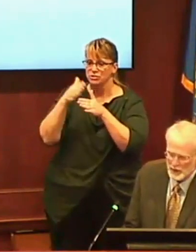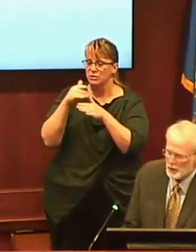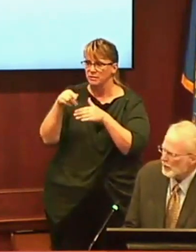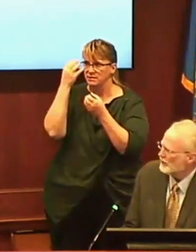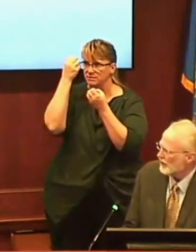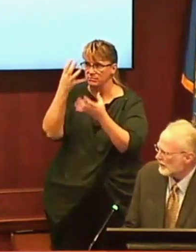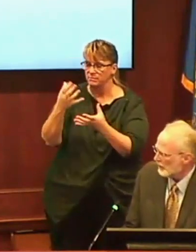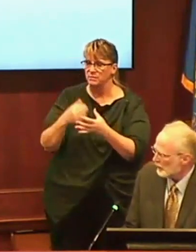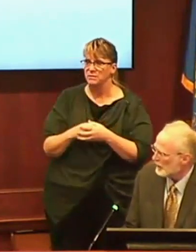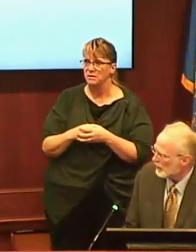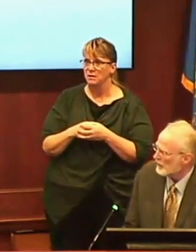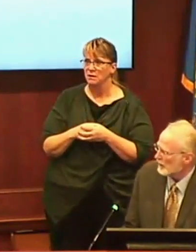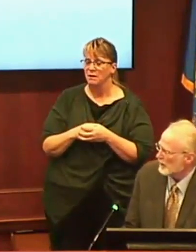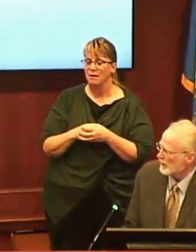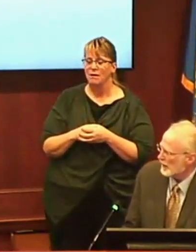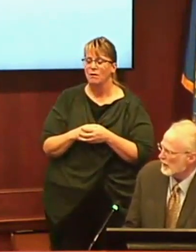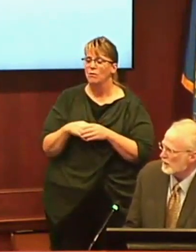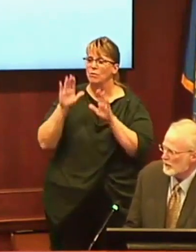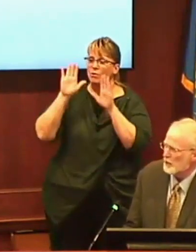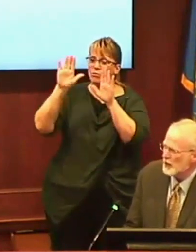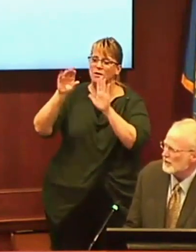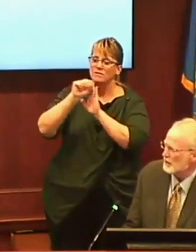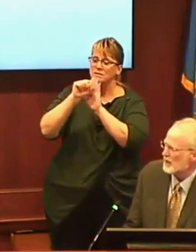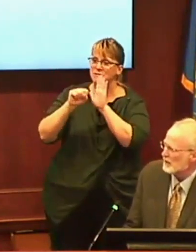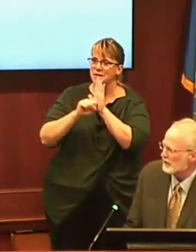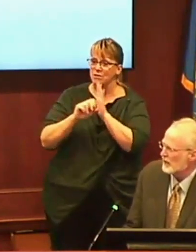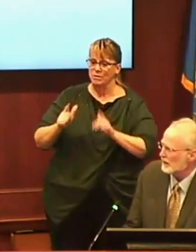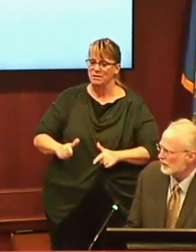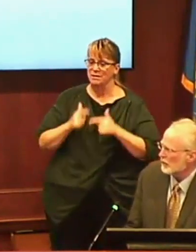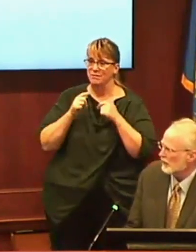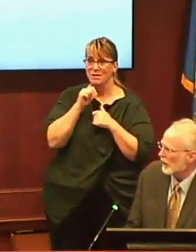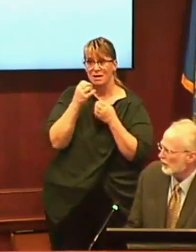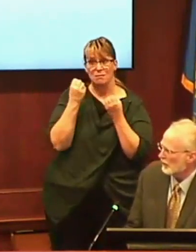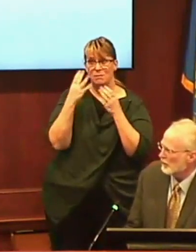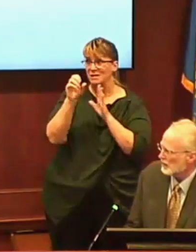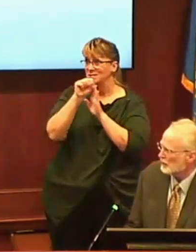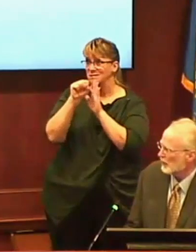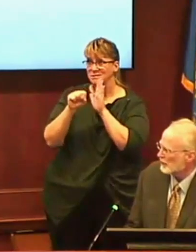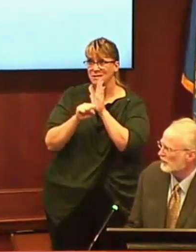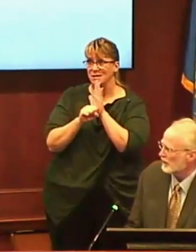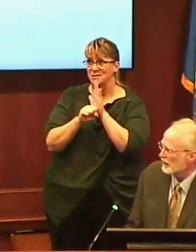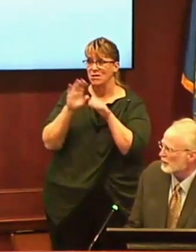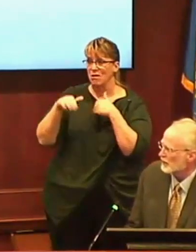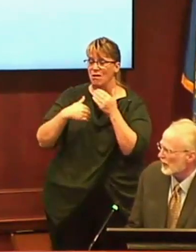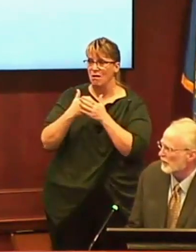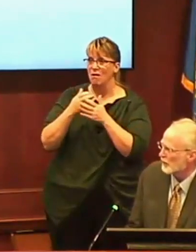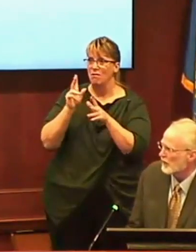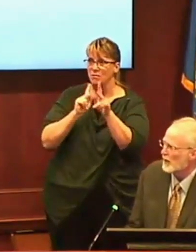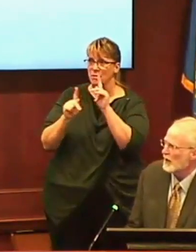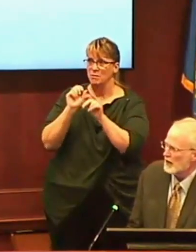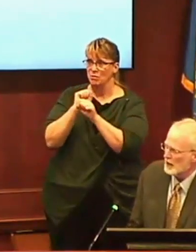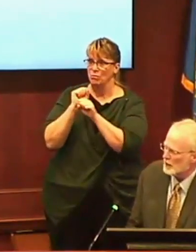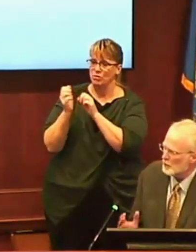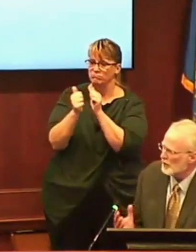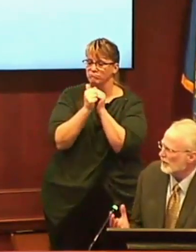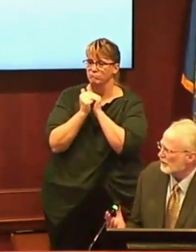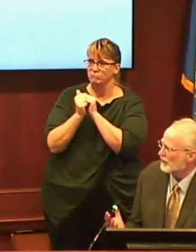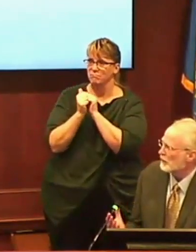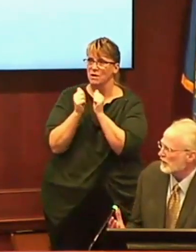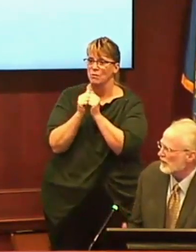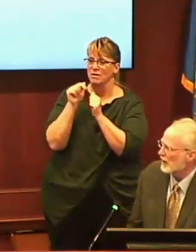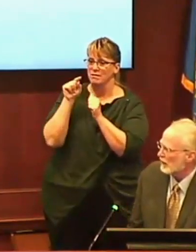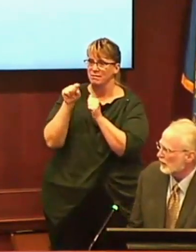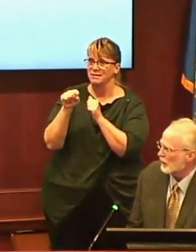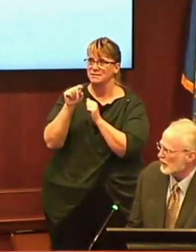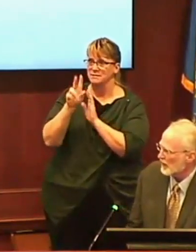process. What a state that we live in, that there are not very many states where all of the major players can come together with this